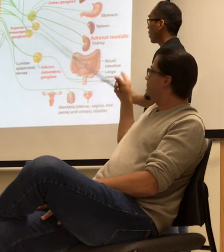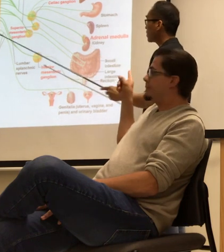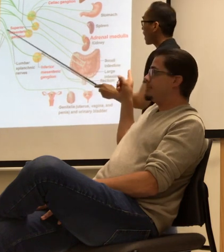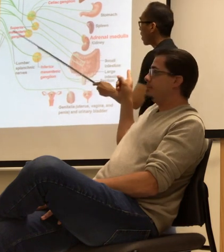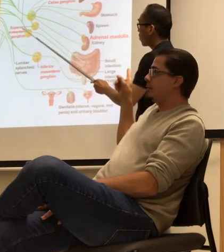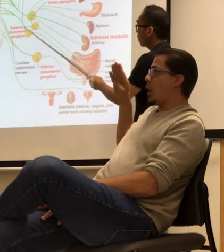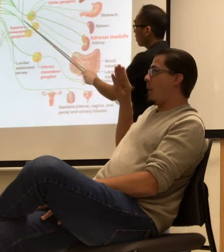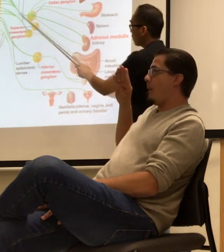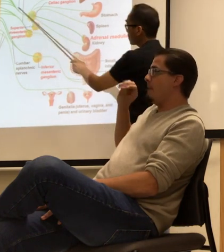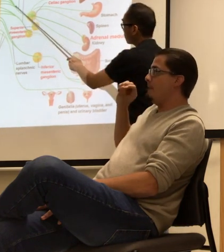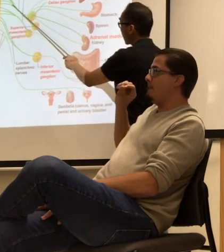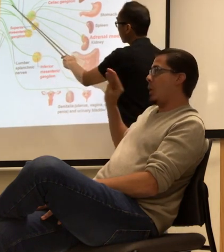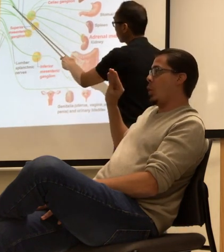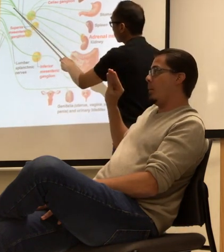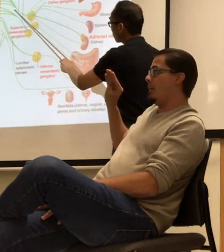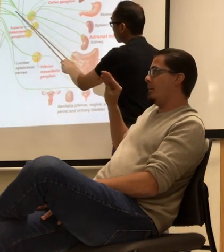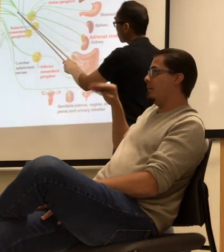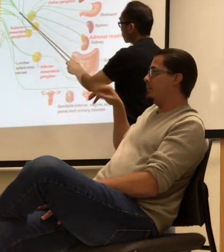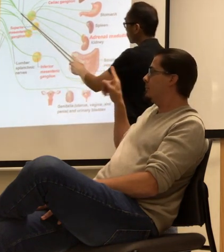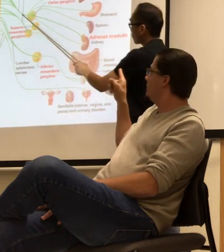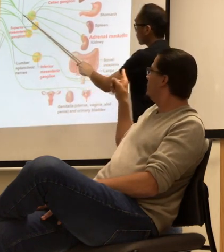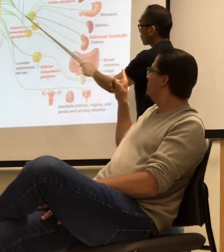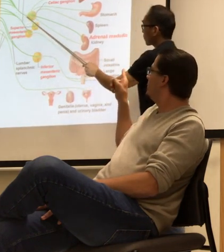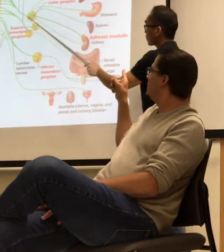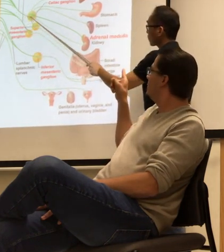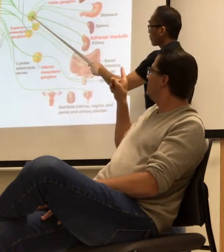Boom. Notice how this fiber